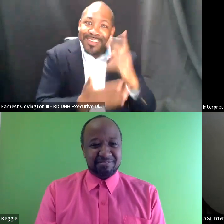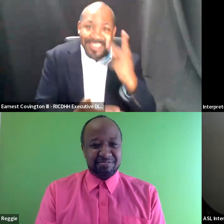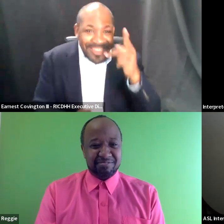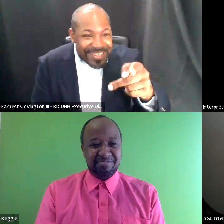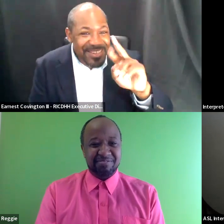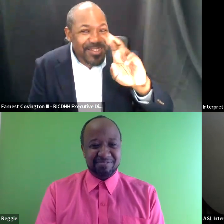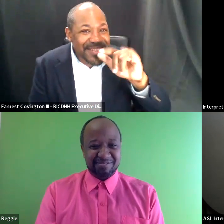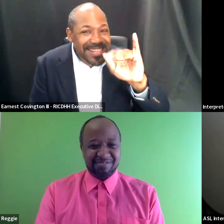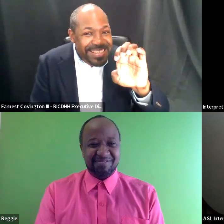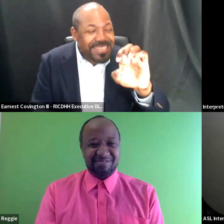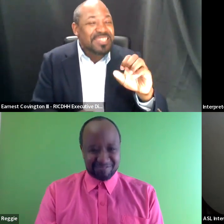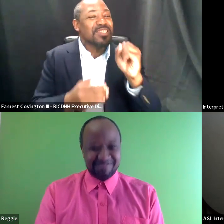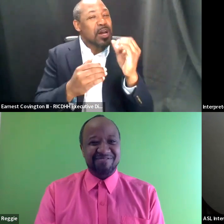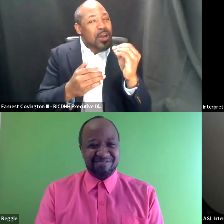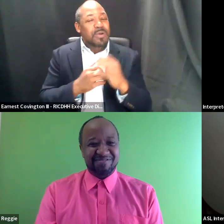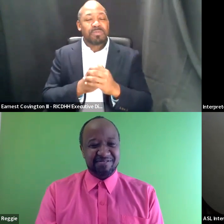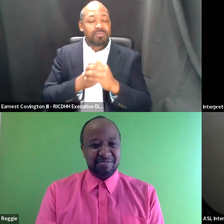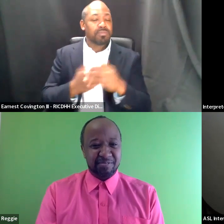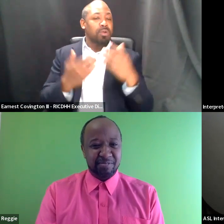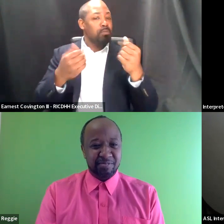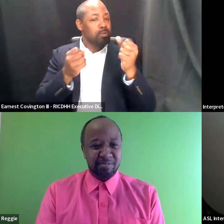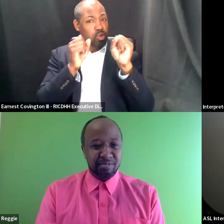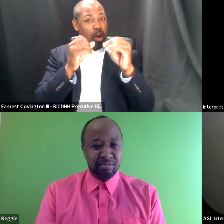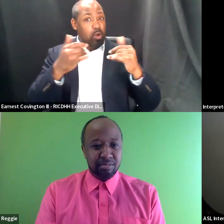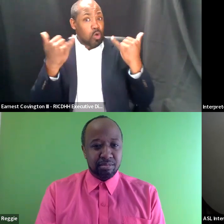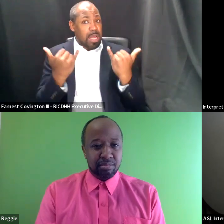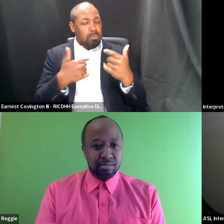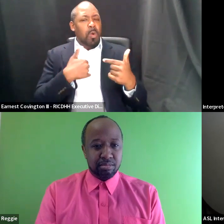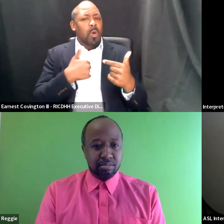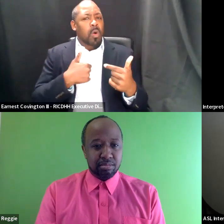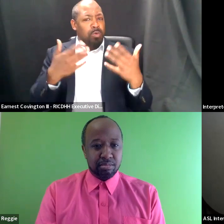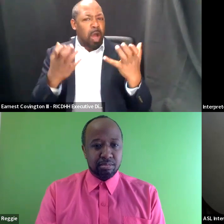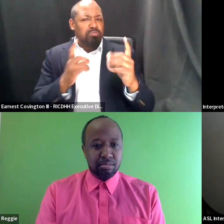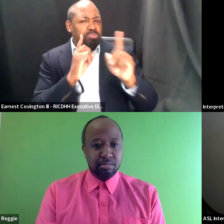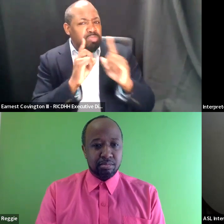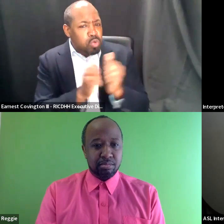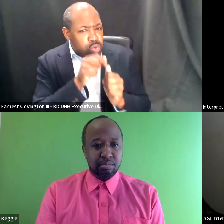and fun memory to look back on. And nonetheless, nice to see you again here, Reggie.